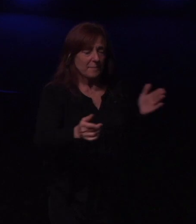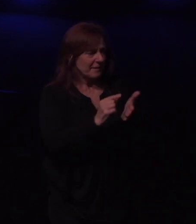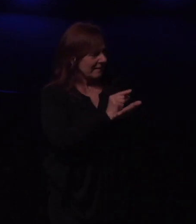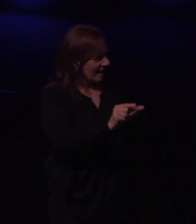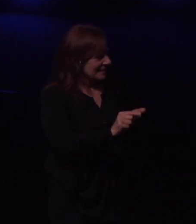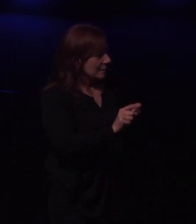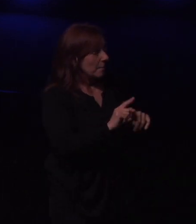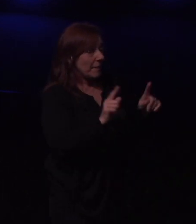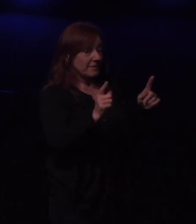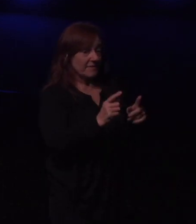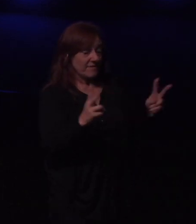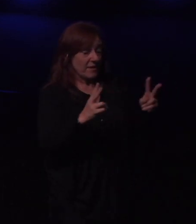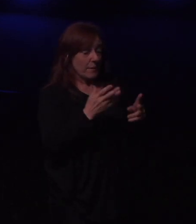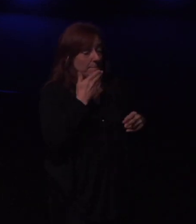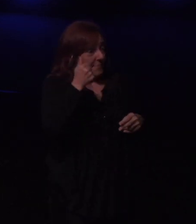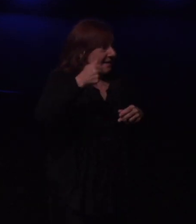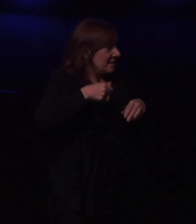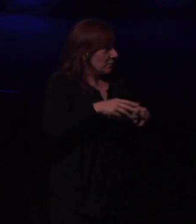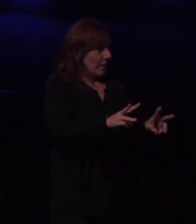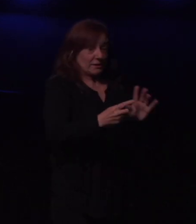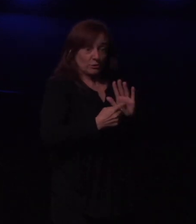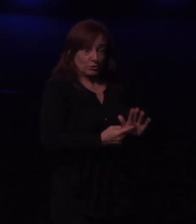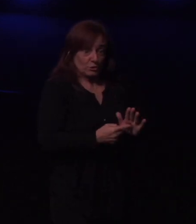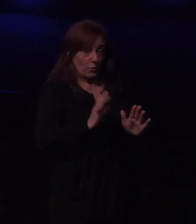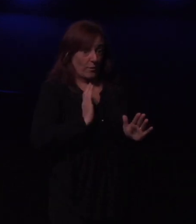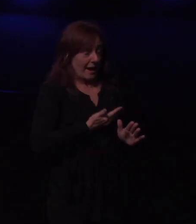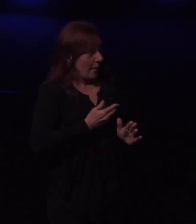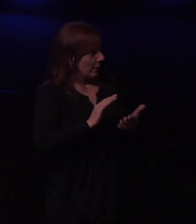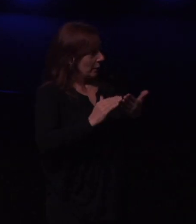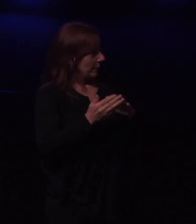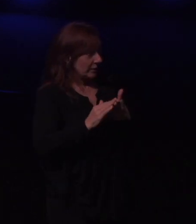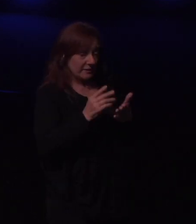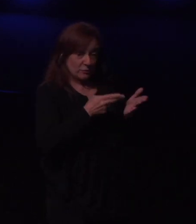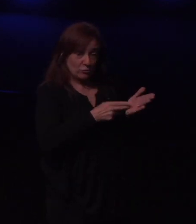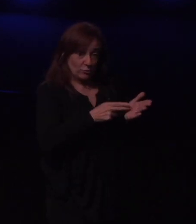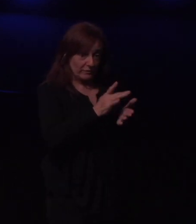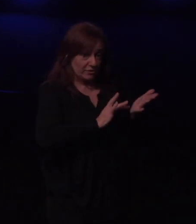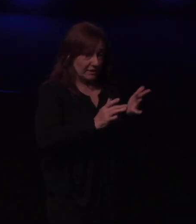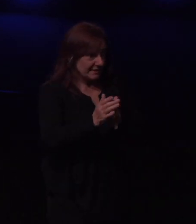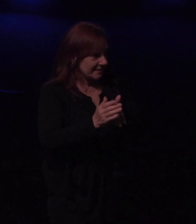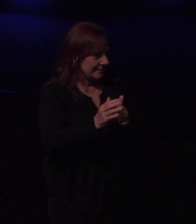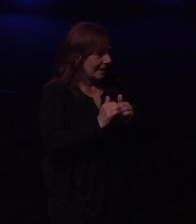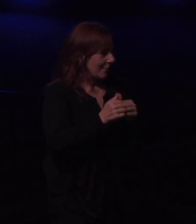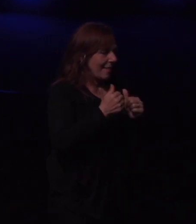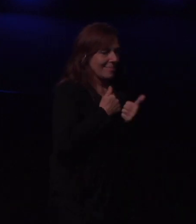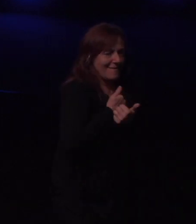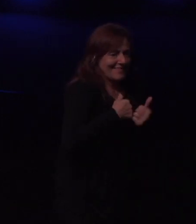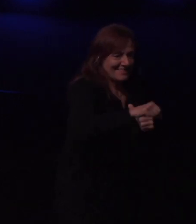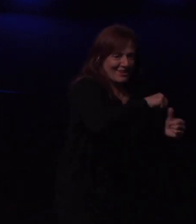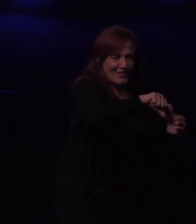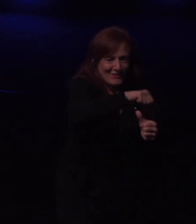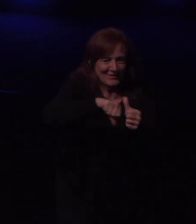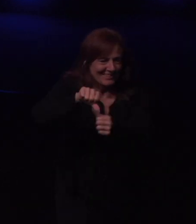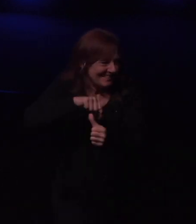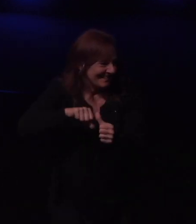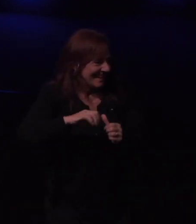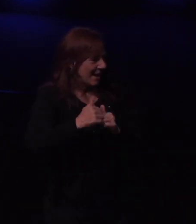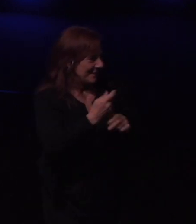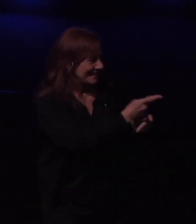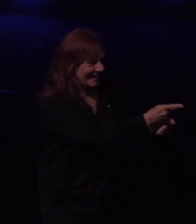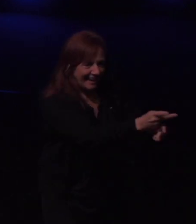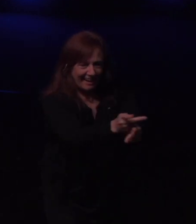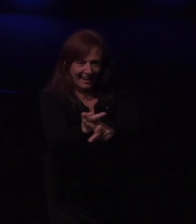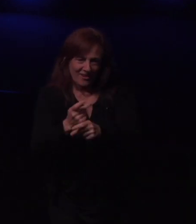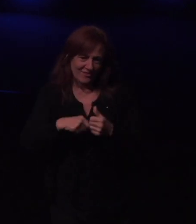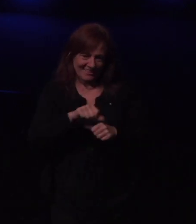gospel. But one of the very best ways we can show our community the truth of Jesus is by how we love each other in here, by how we take care